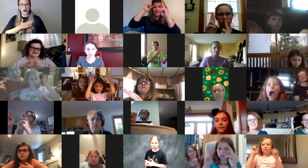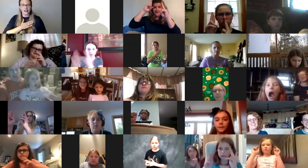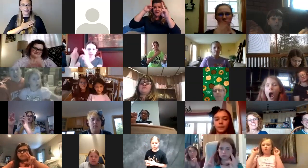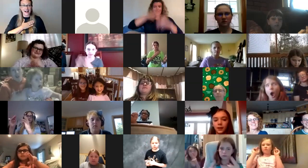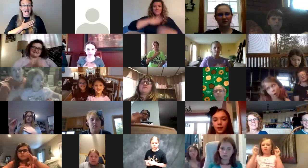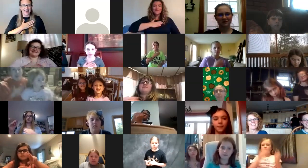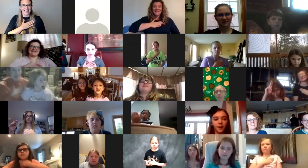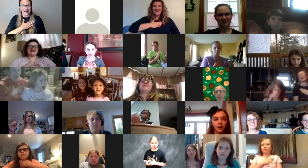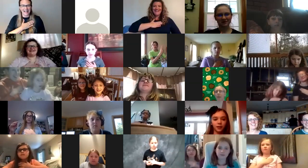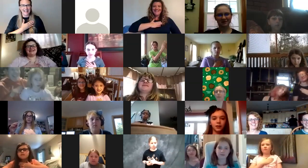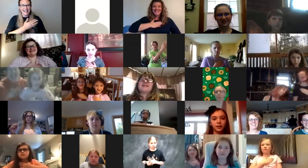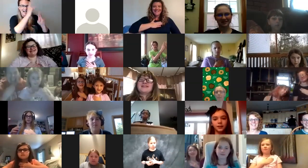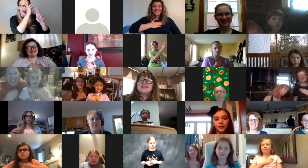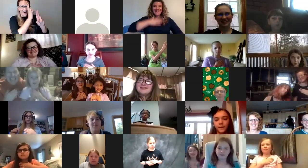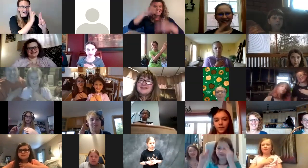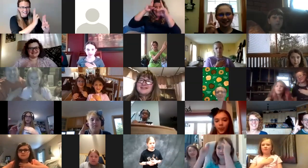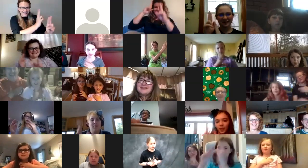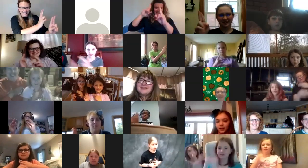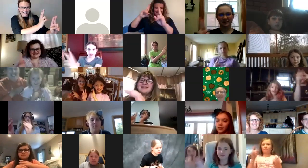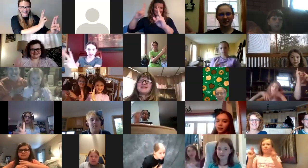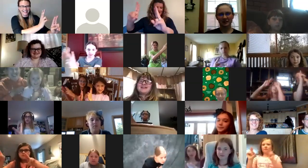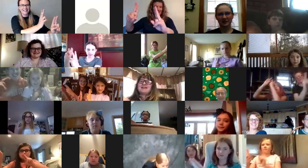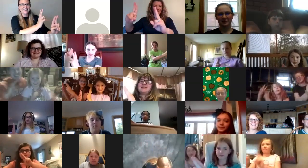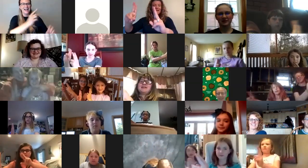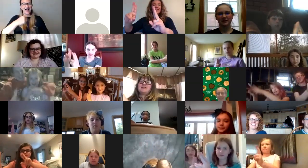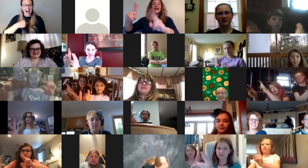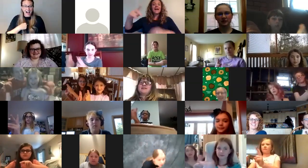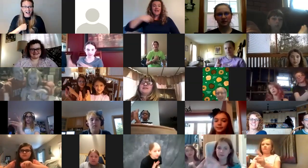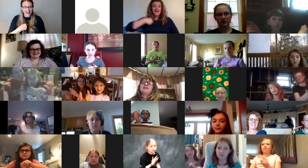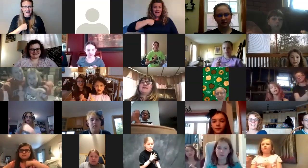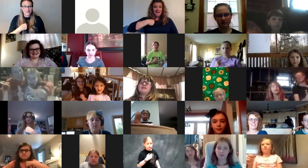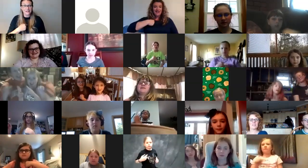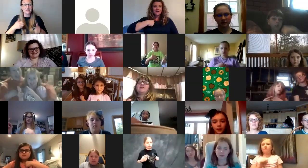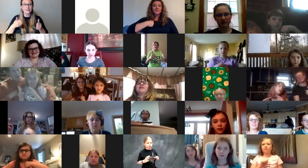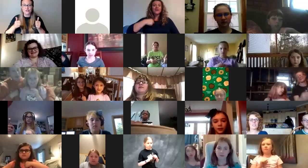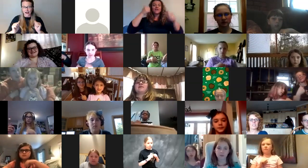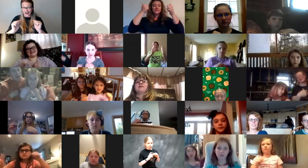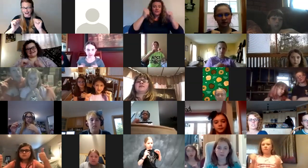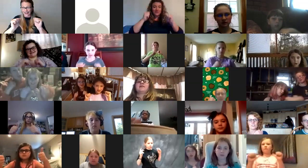On my honor, I will try